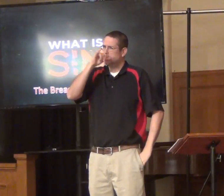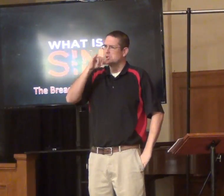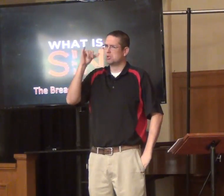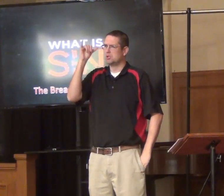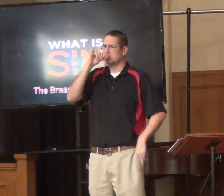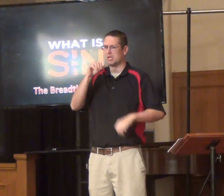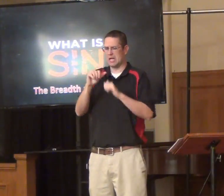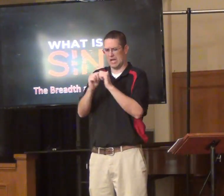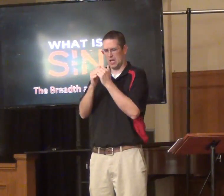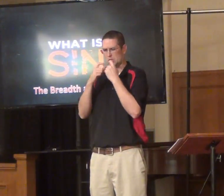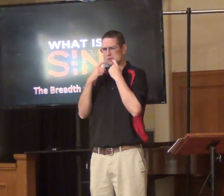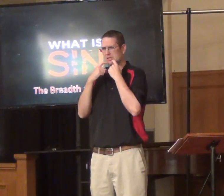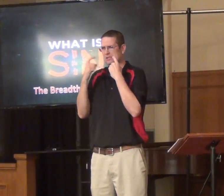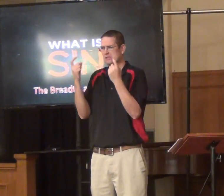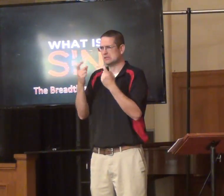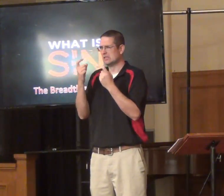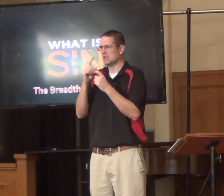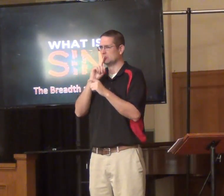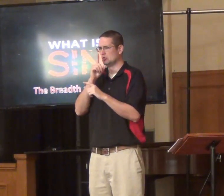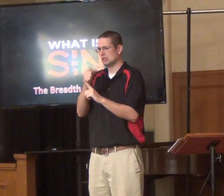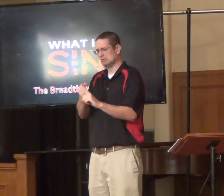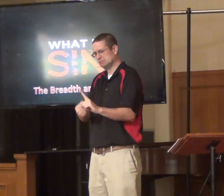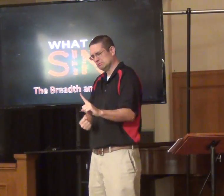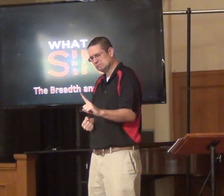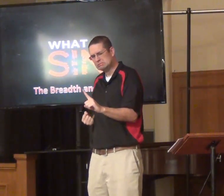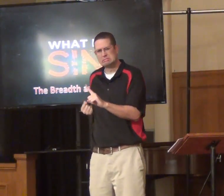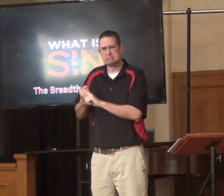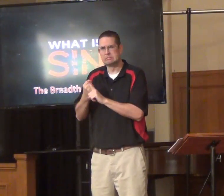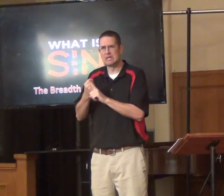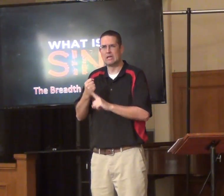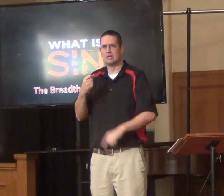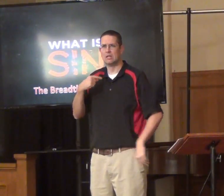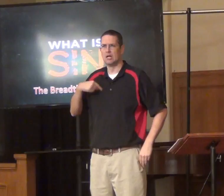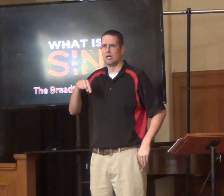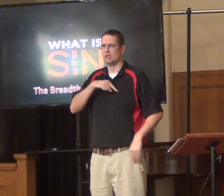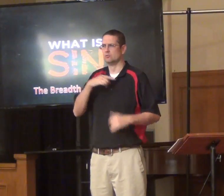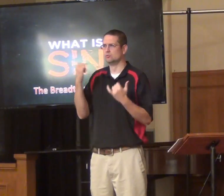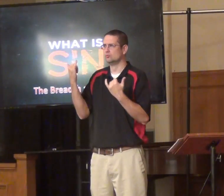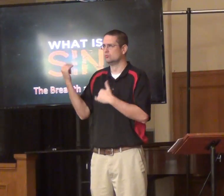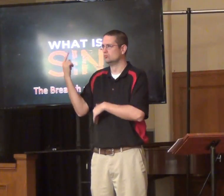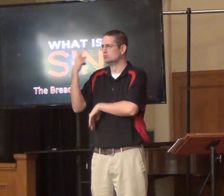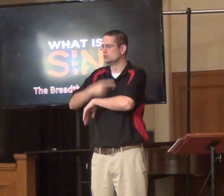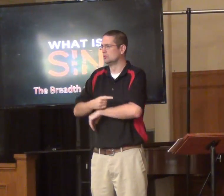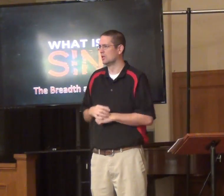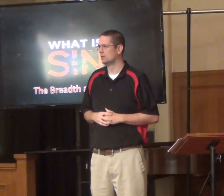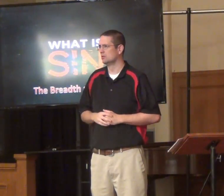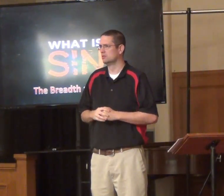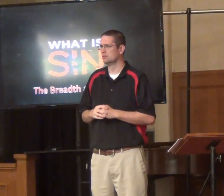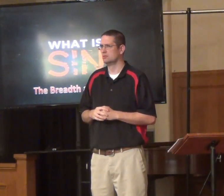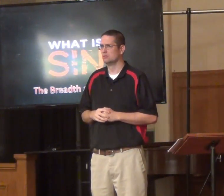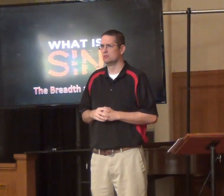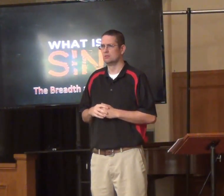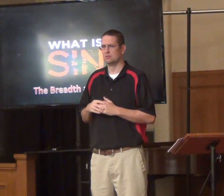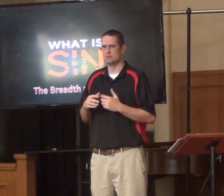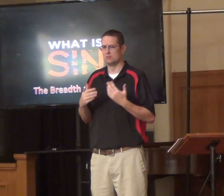The breadth and the depth of how much sin impacts us today.